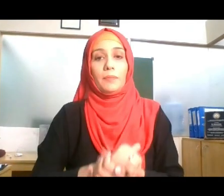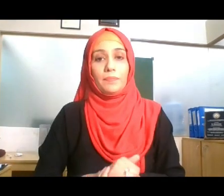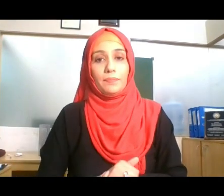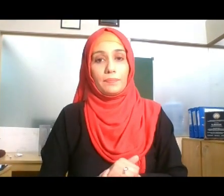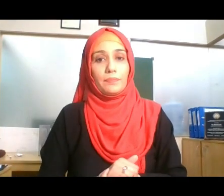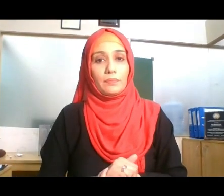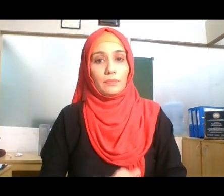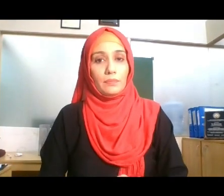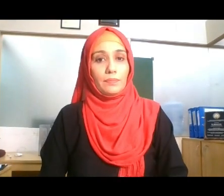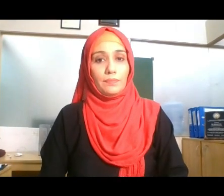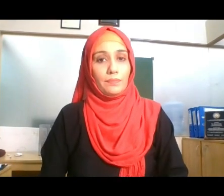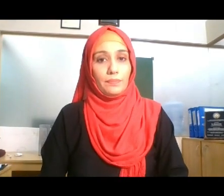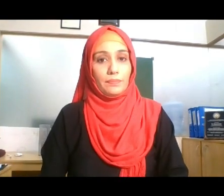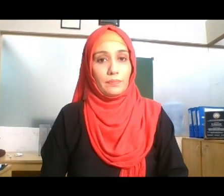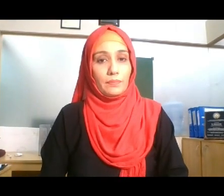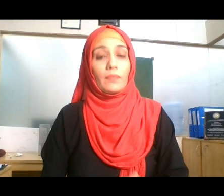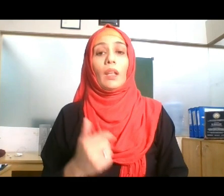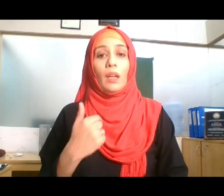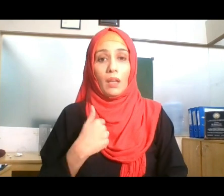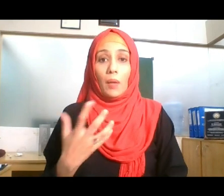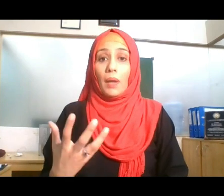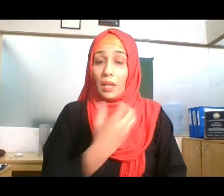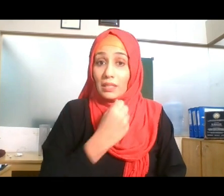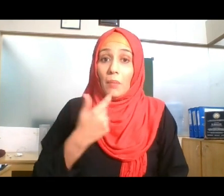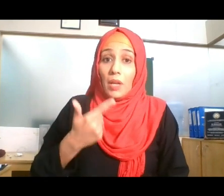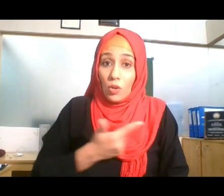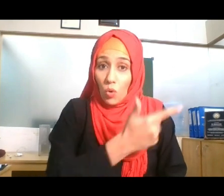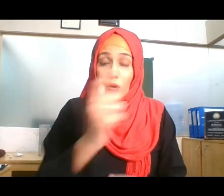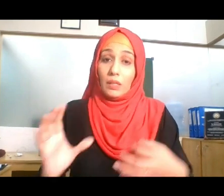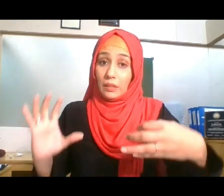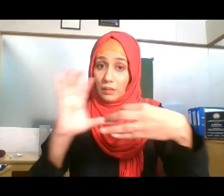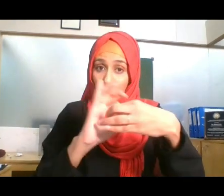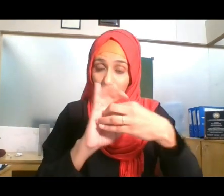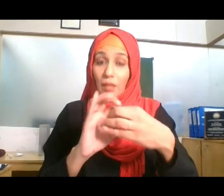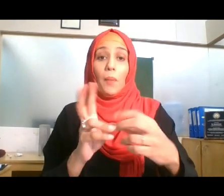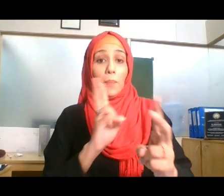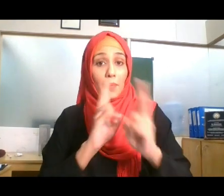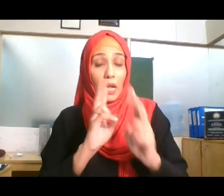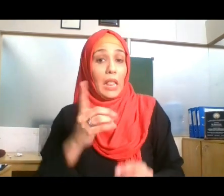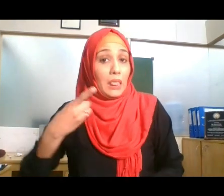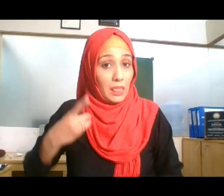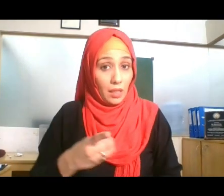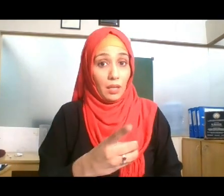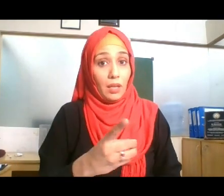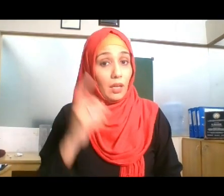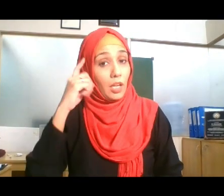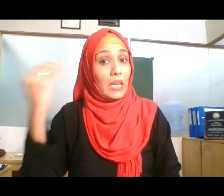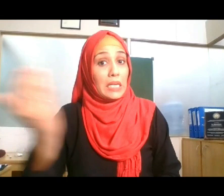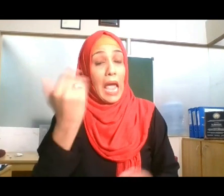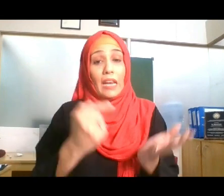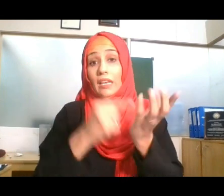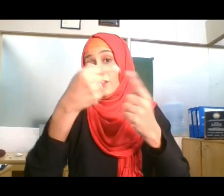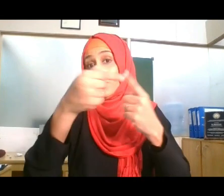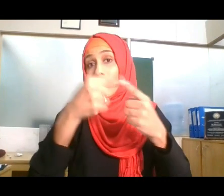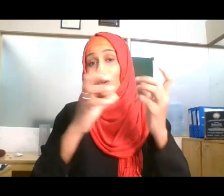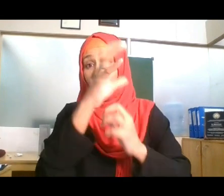to enable people to activate around change, collaborate in more meaningful ways, and explore innovative new technologies, but do